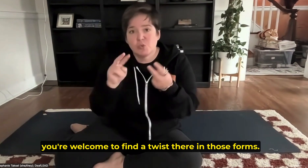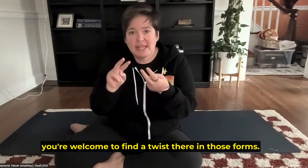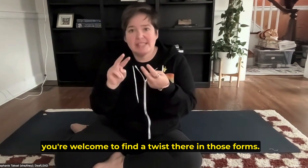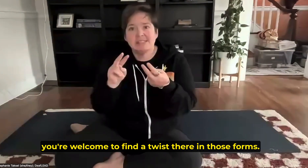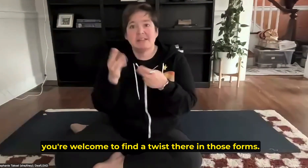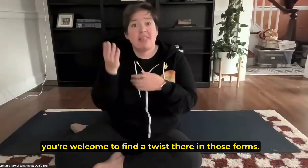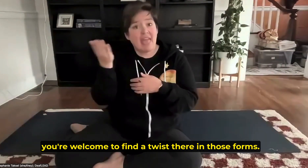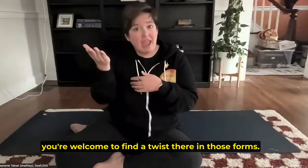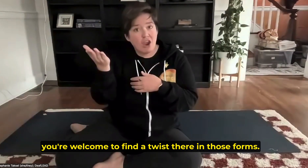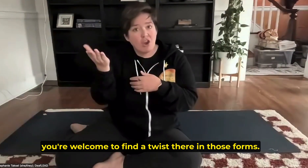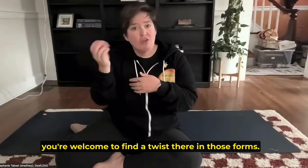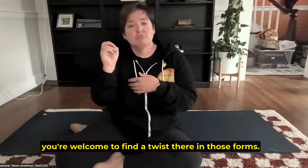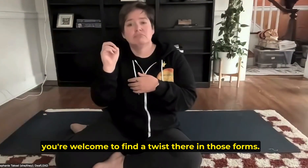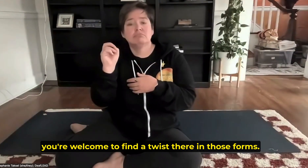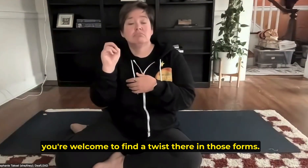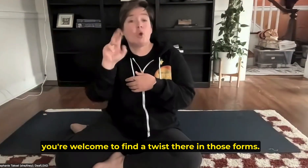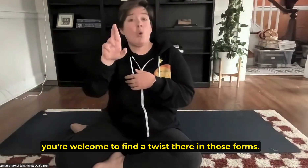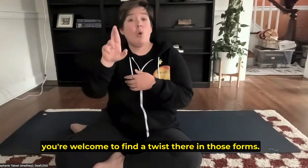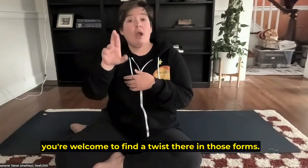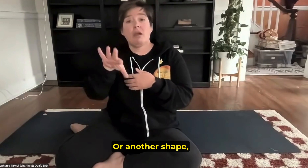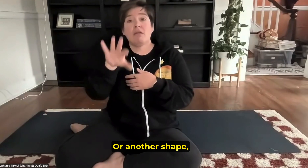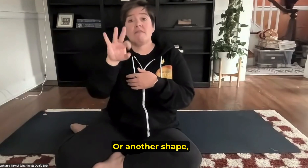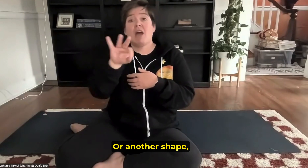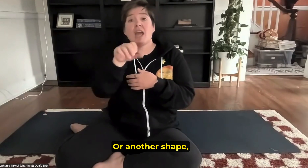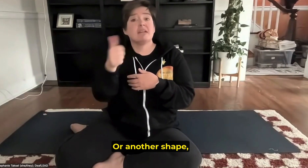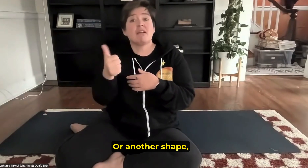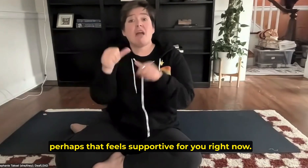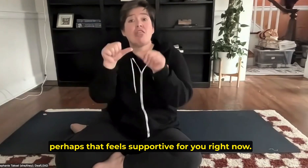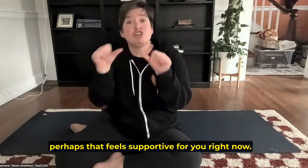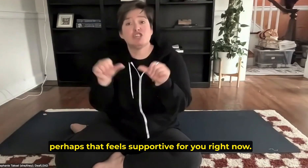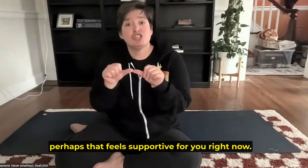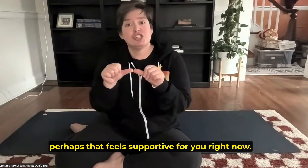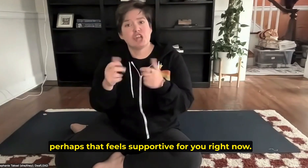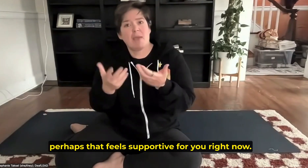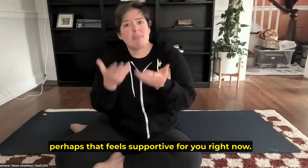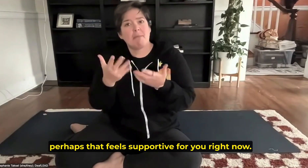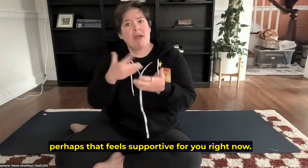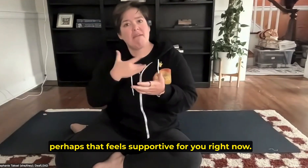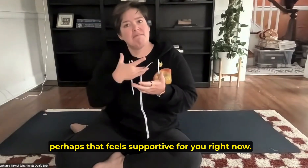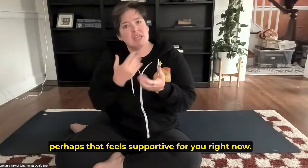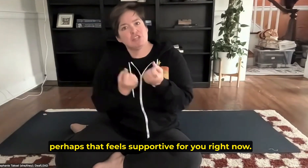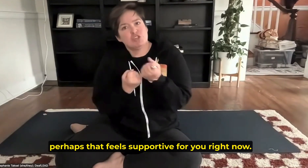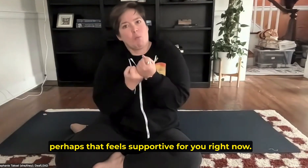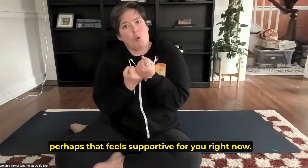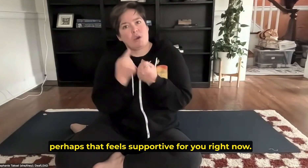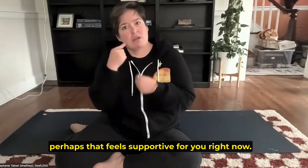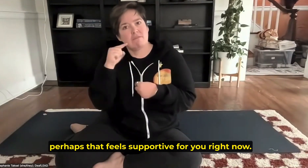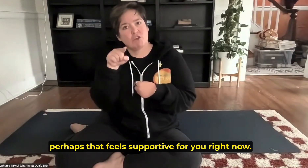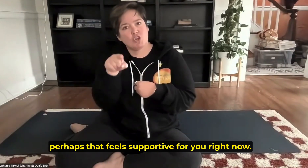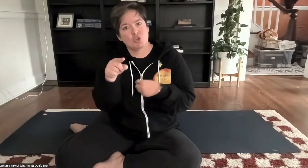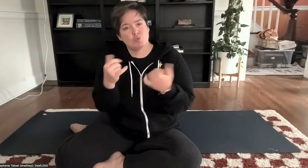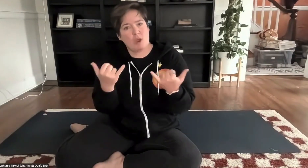there in those forms or another shape perhaps that feels supportive for you right now.